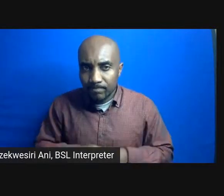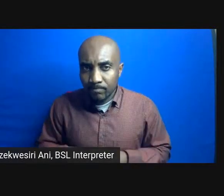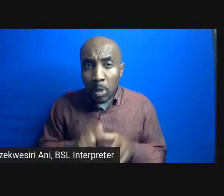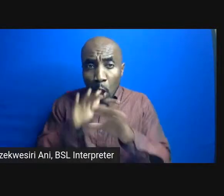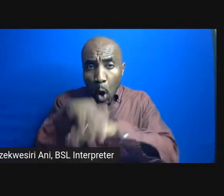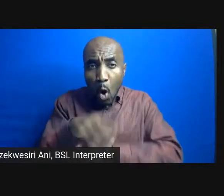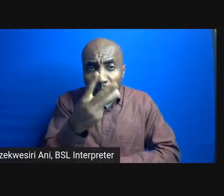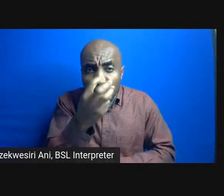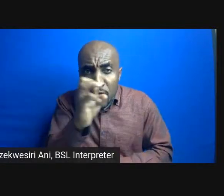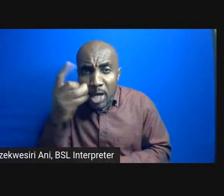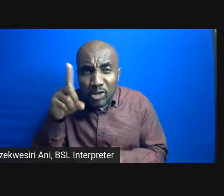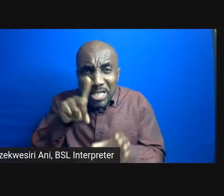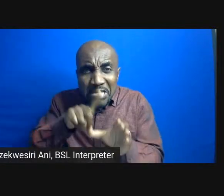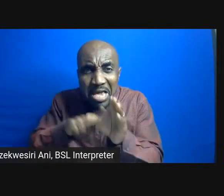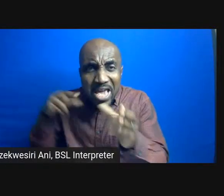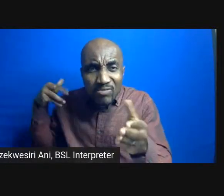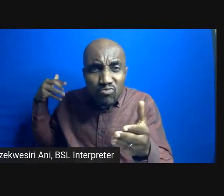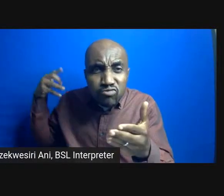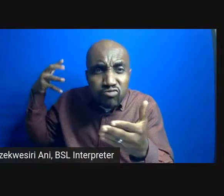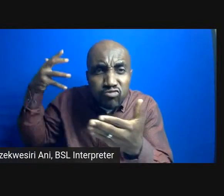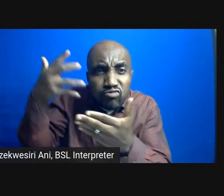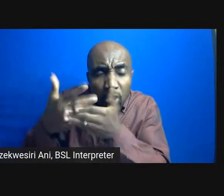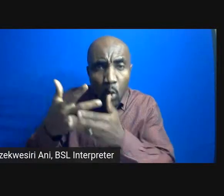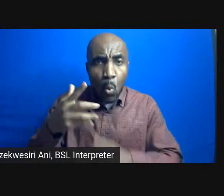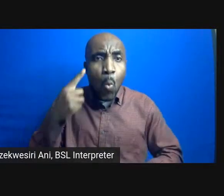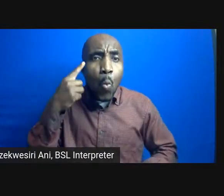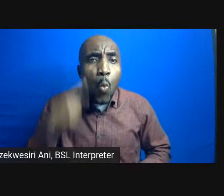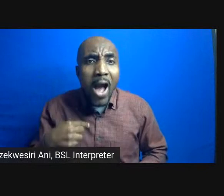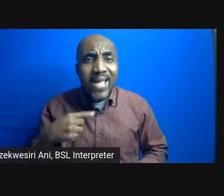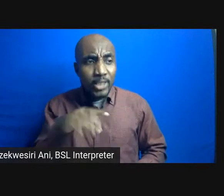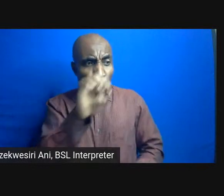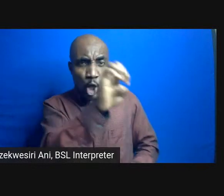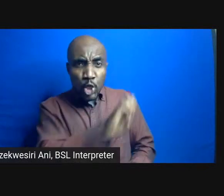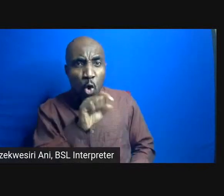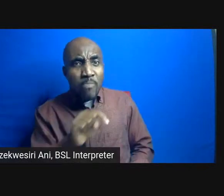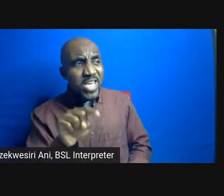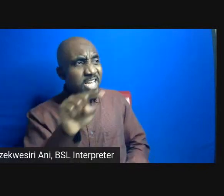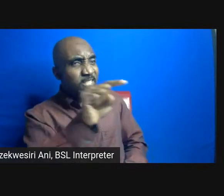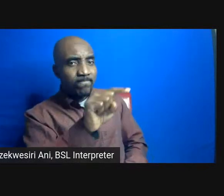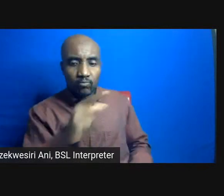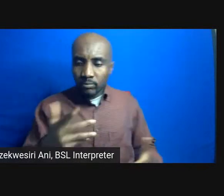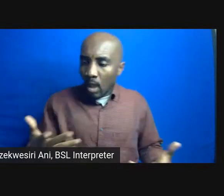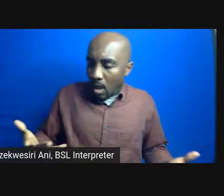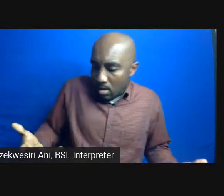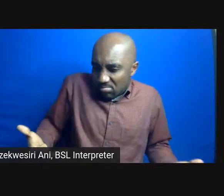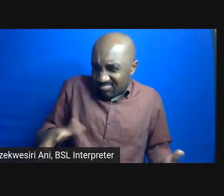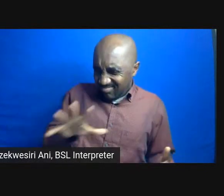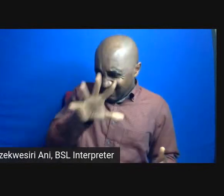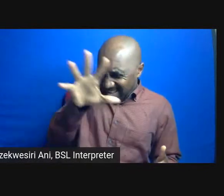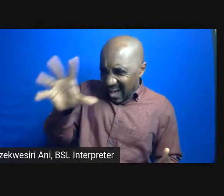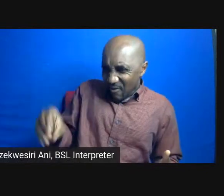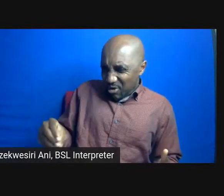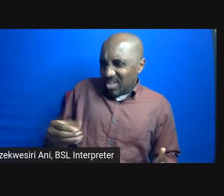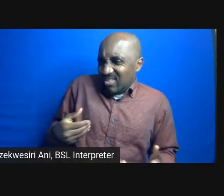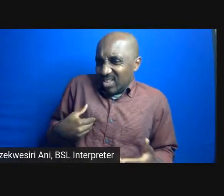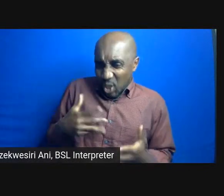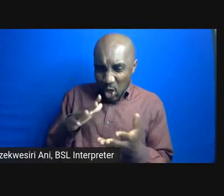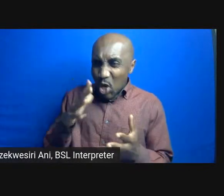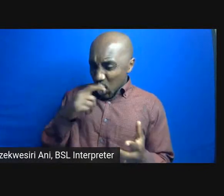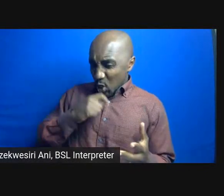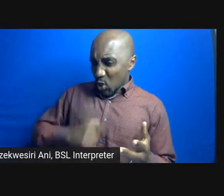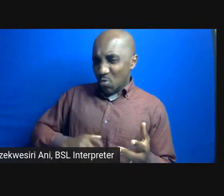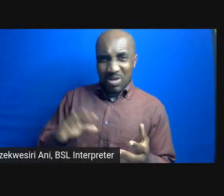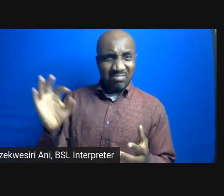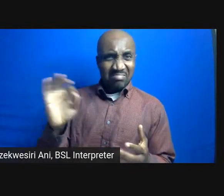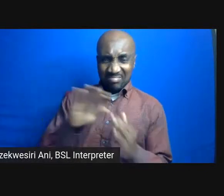300 years, white Europeans, driven by a belief that Africans were subhuman,